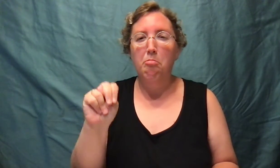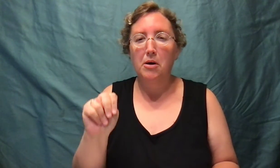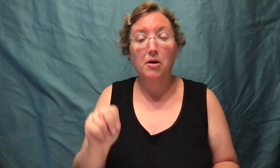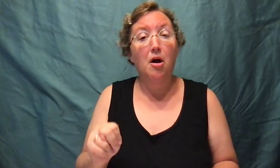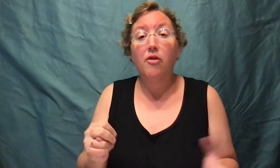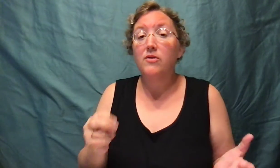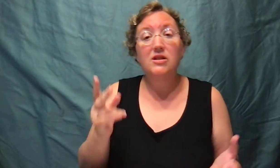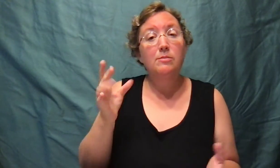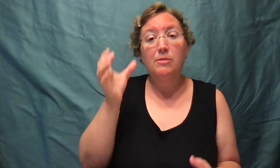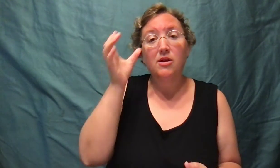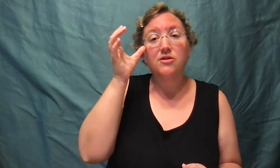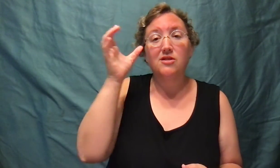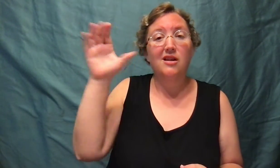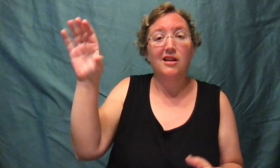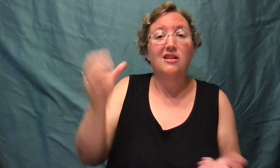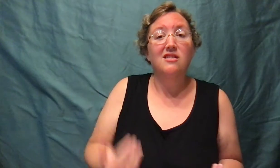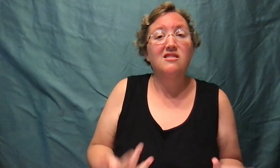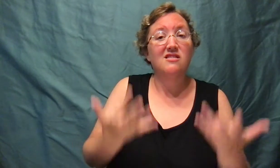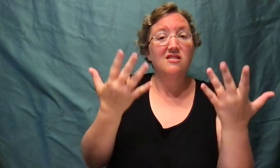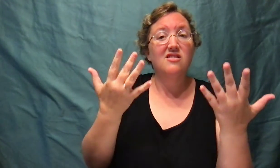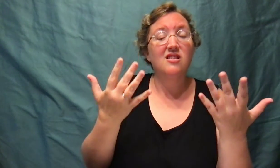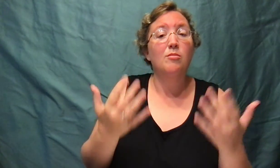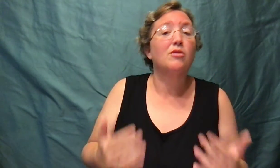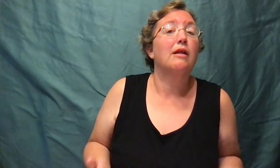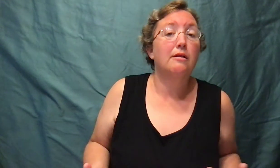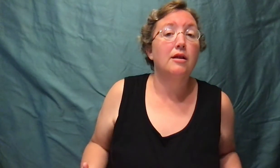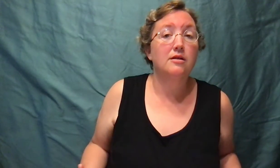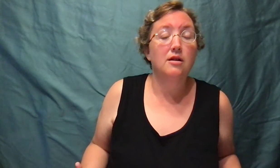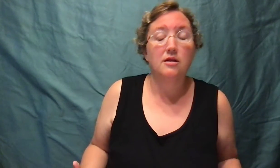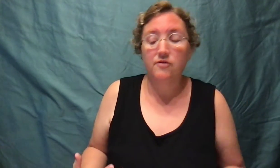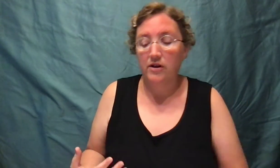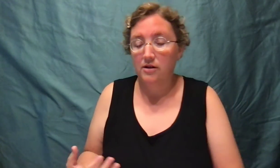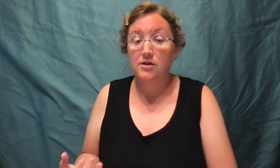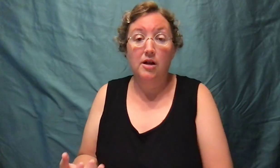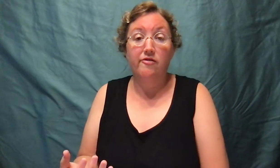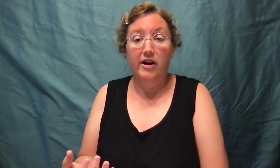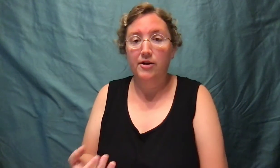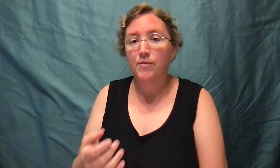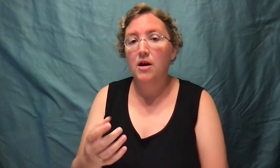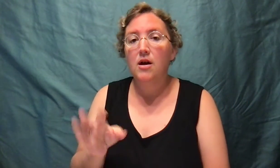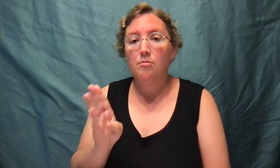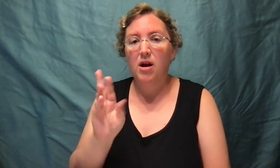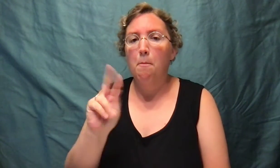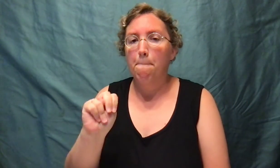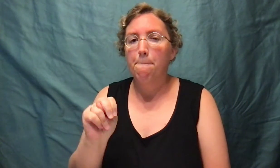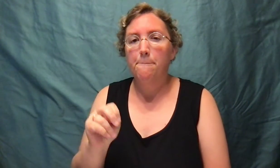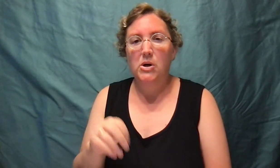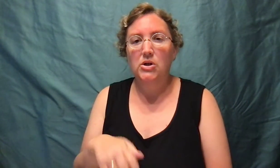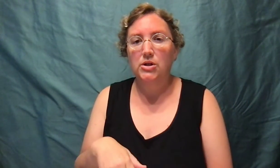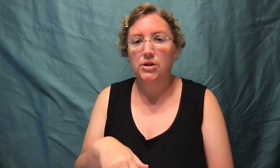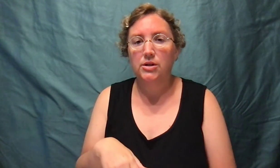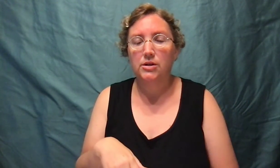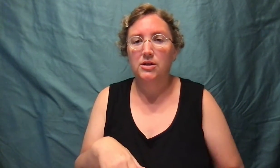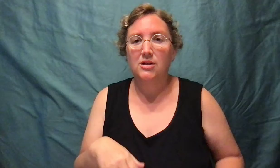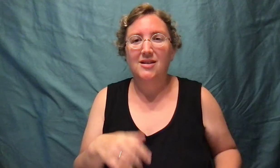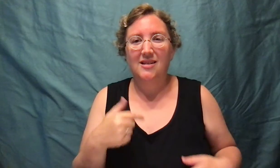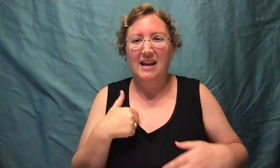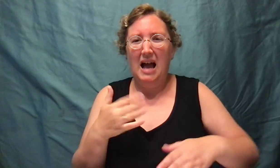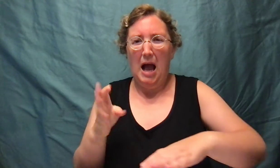Sunburn. Although I've seen people also sign like sunburn, like sunfire, but burn. Like I